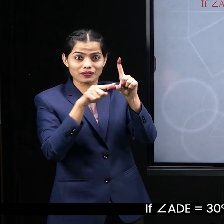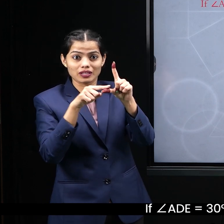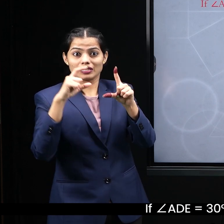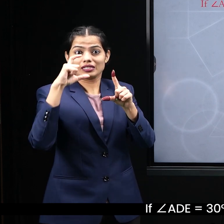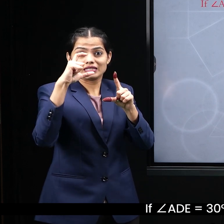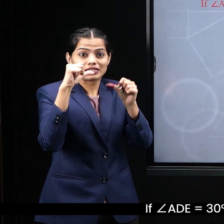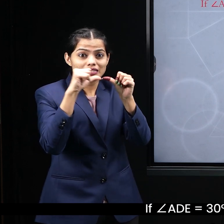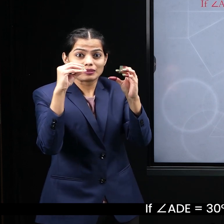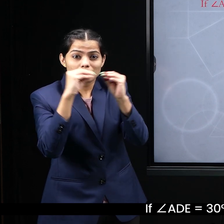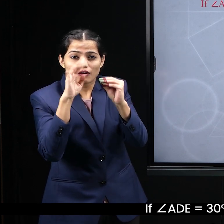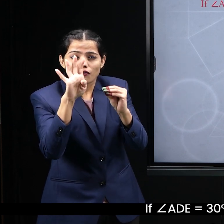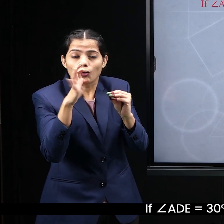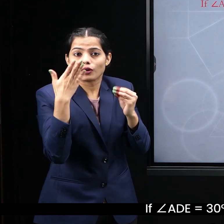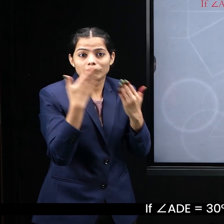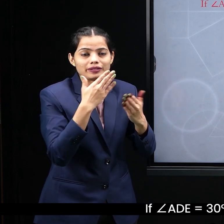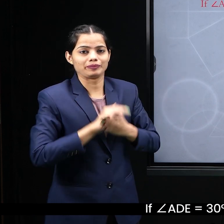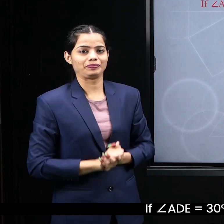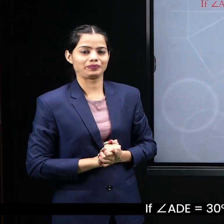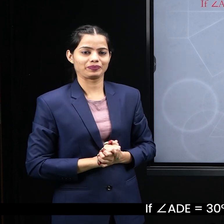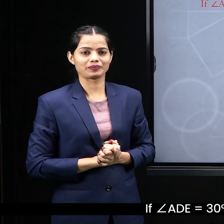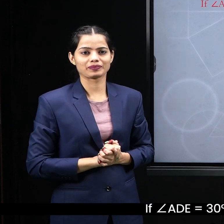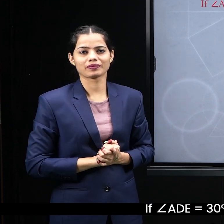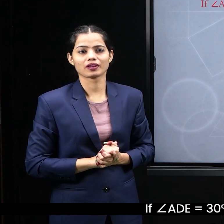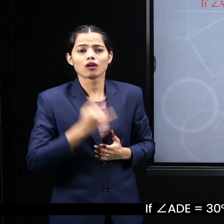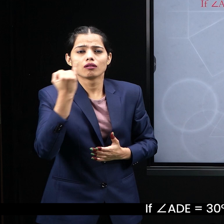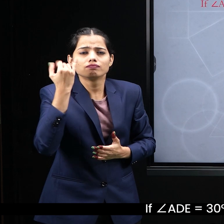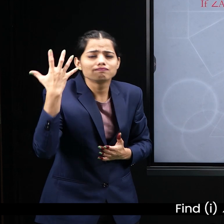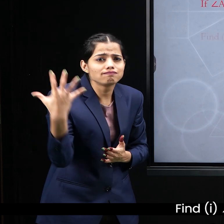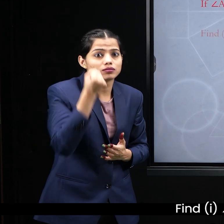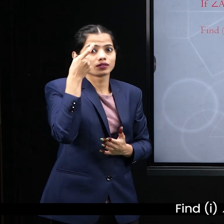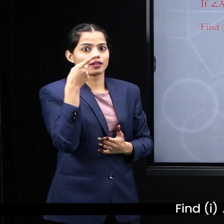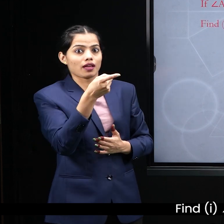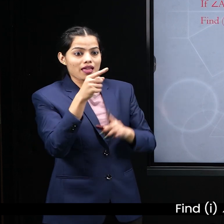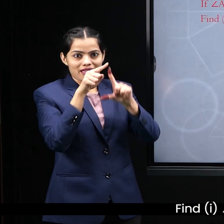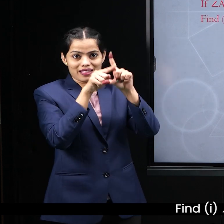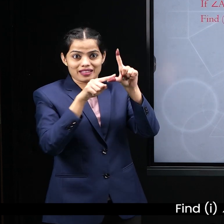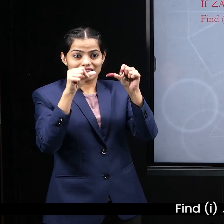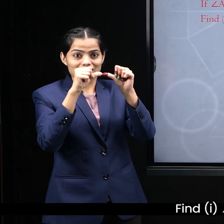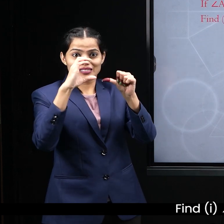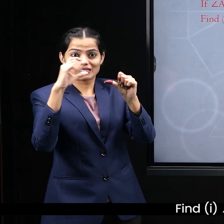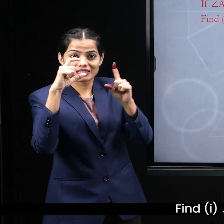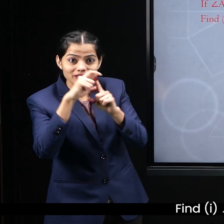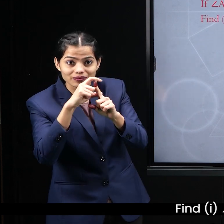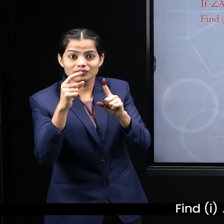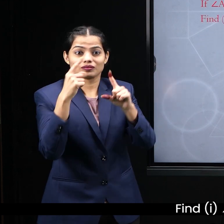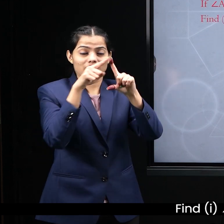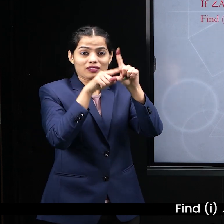and angle CAB is equal to 40 degrees. Find angle ACD,